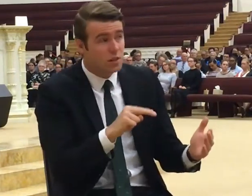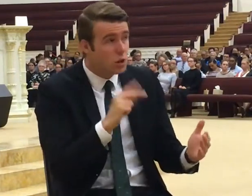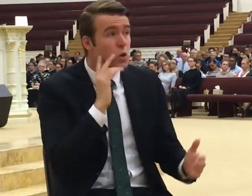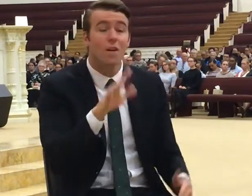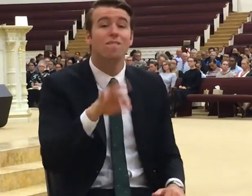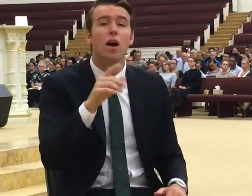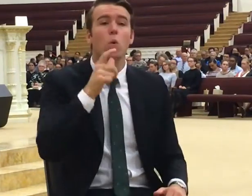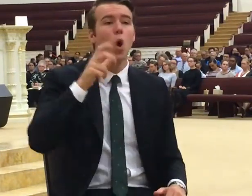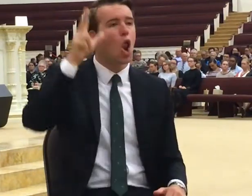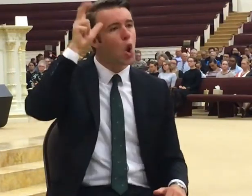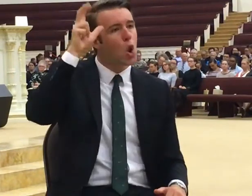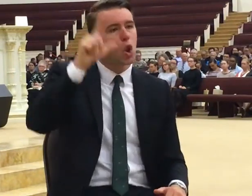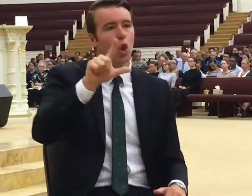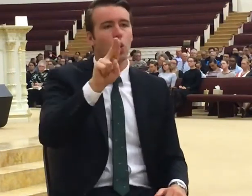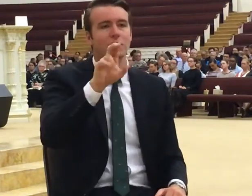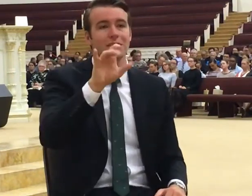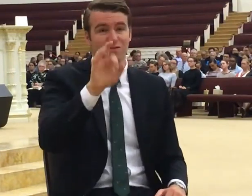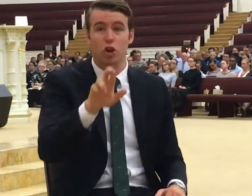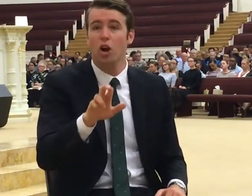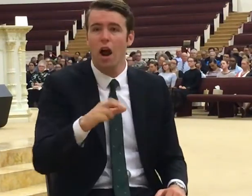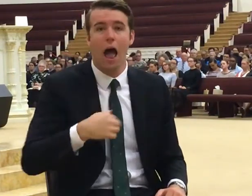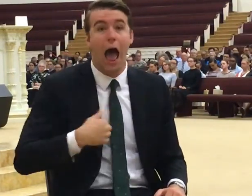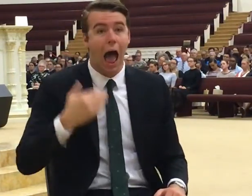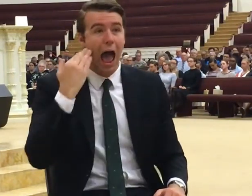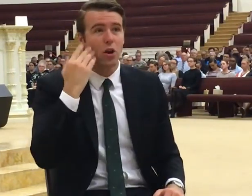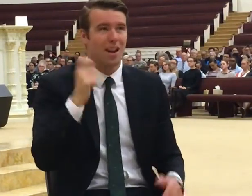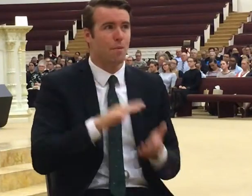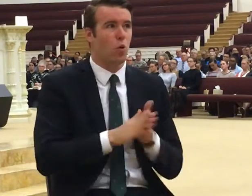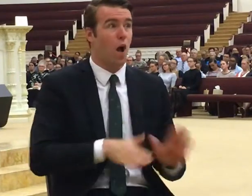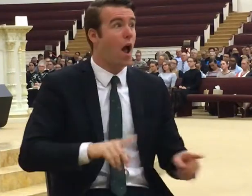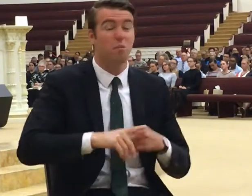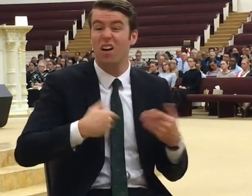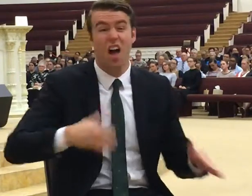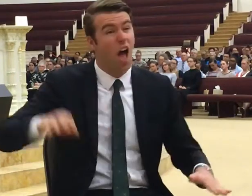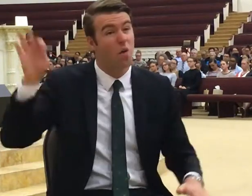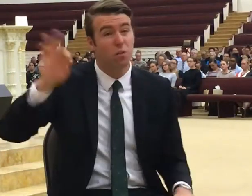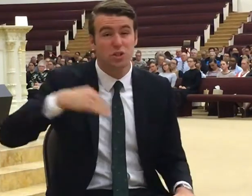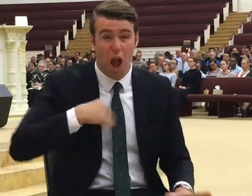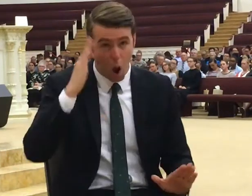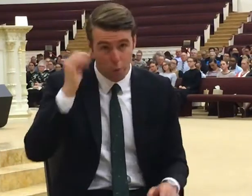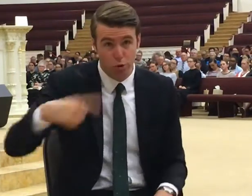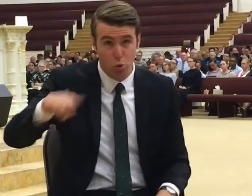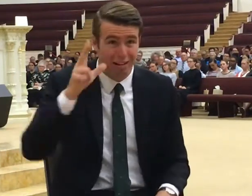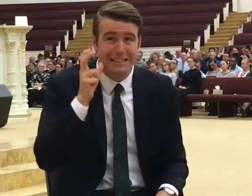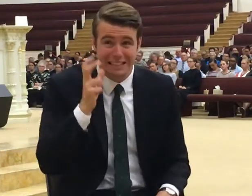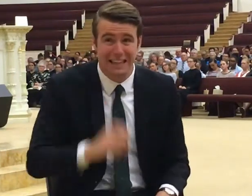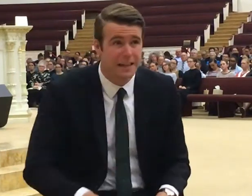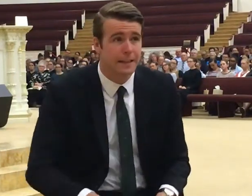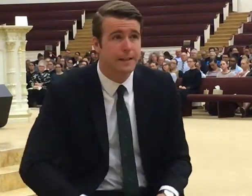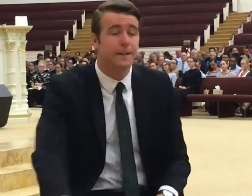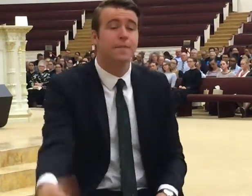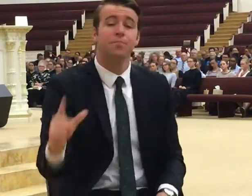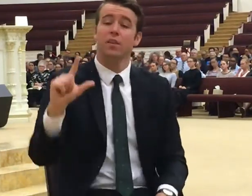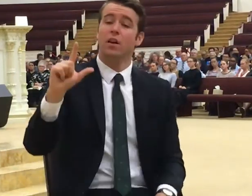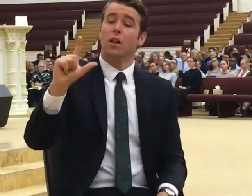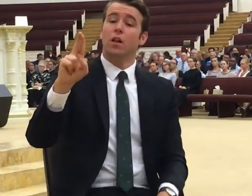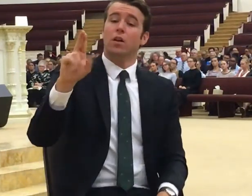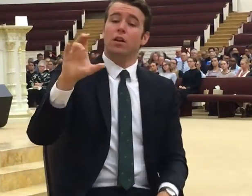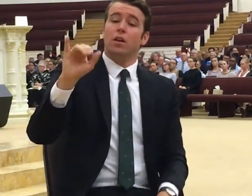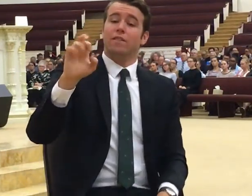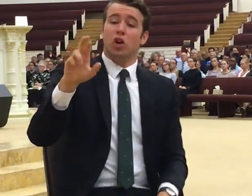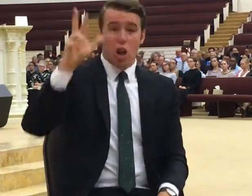find Lucifer in the garden. I'm preaching. I know it's kind of quiet, but I'm preaching. I hope you're listening today. Lucifer is in